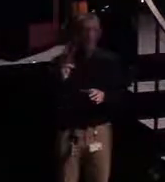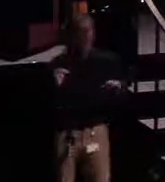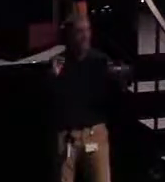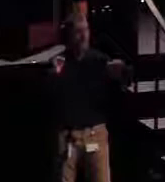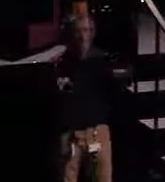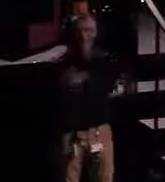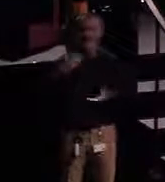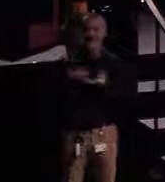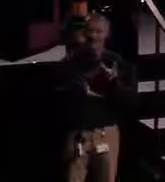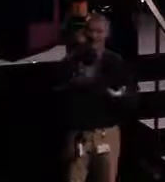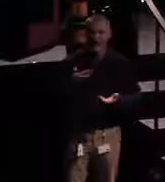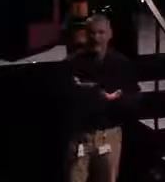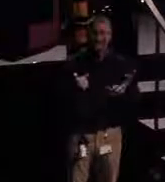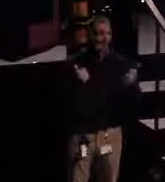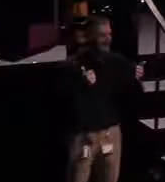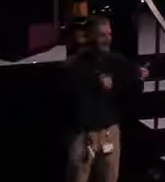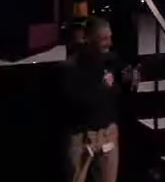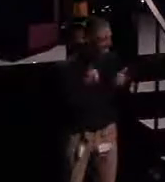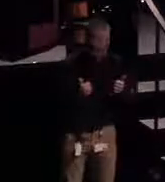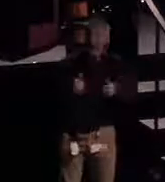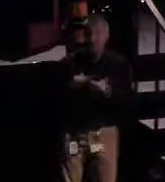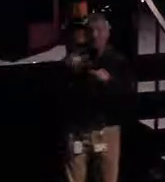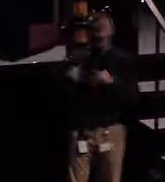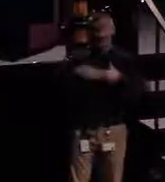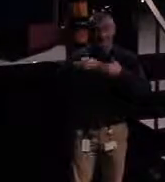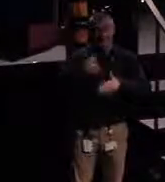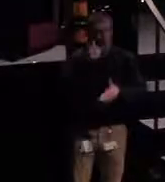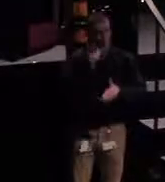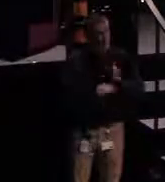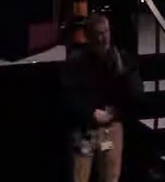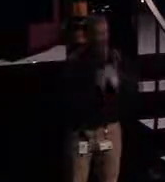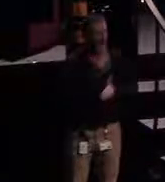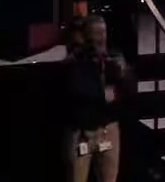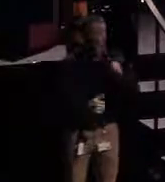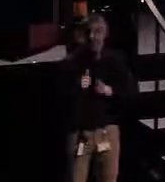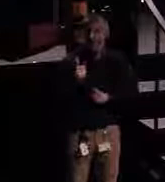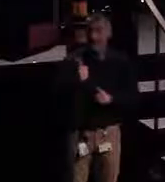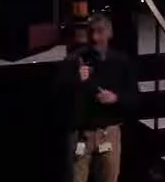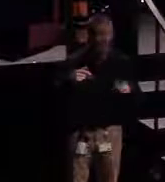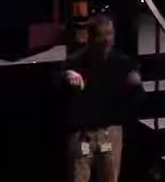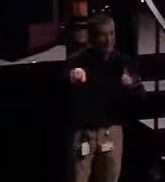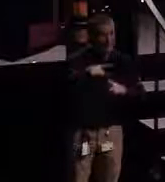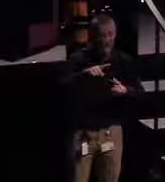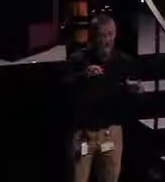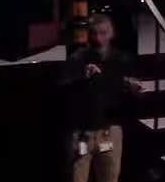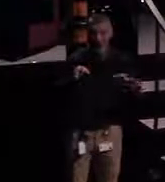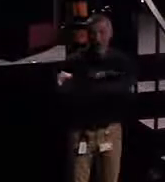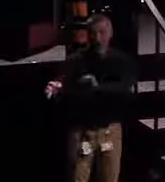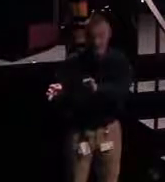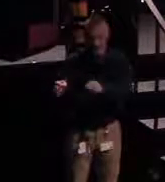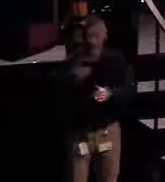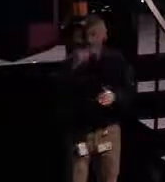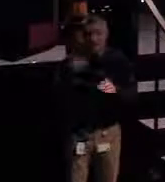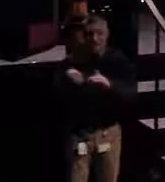I say, we're running a little bit behind, but it's absolutely fine. Sessions begin at 11:30, but the moderators are aware we might get a little bit late. So please go